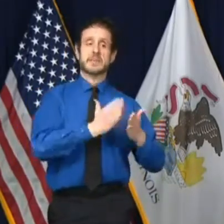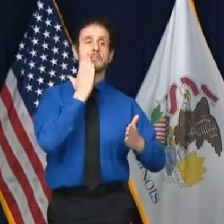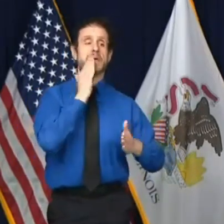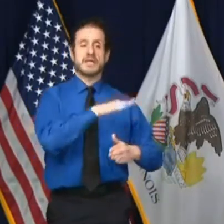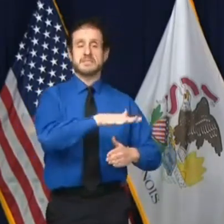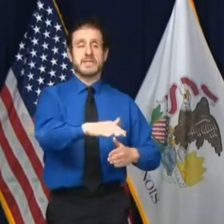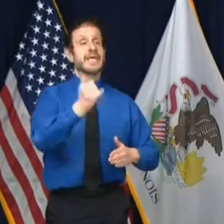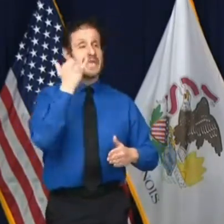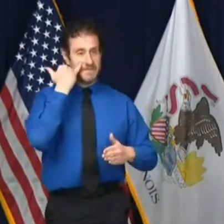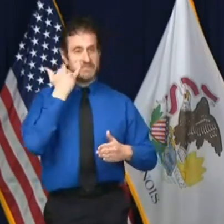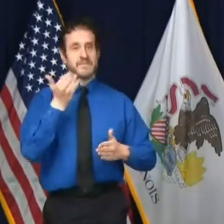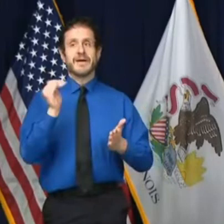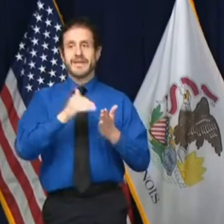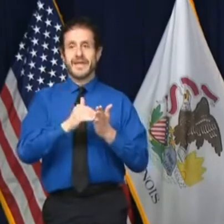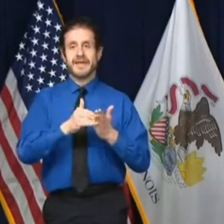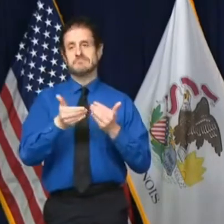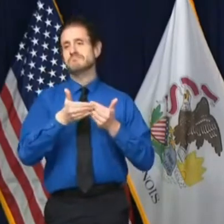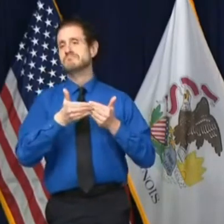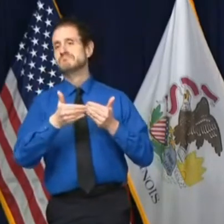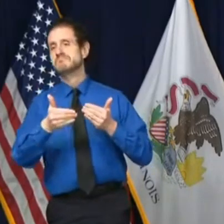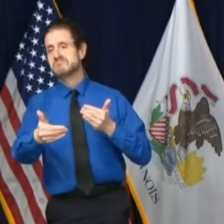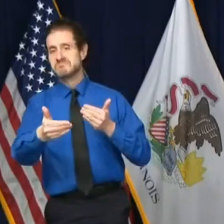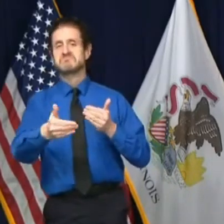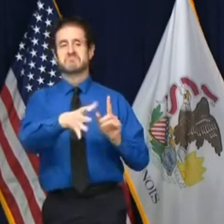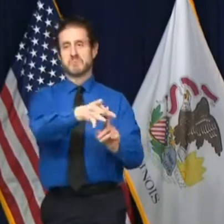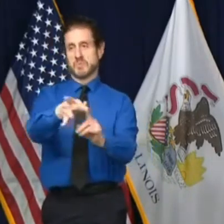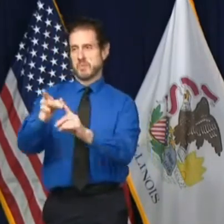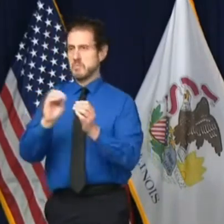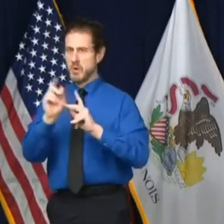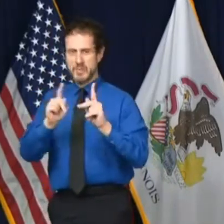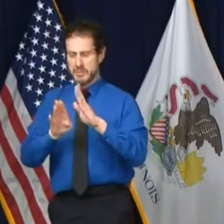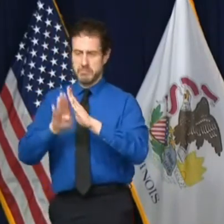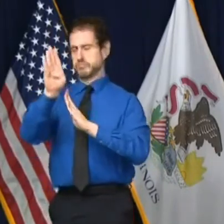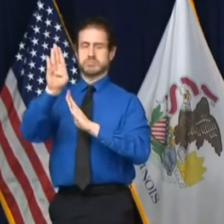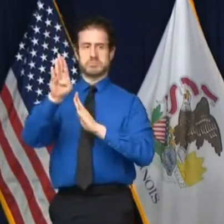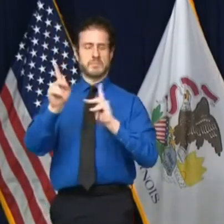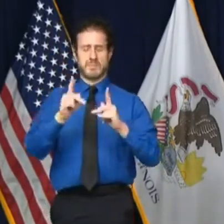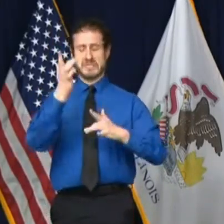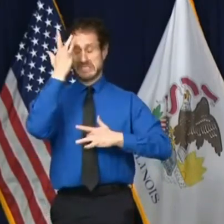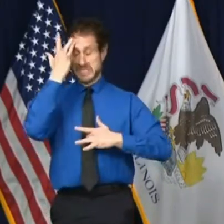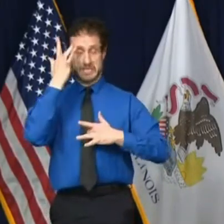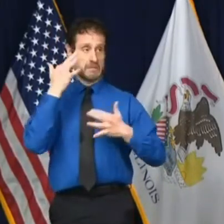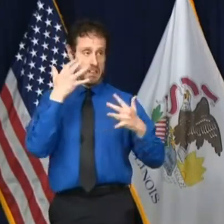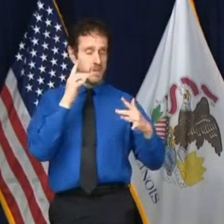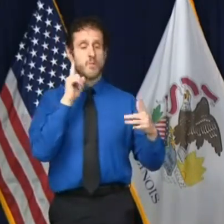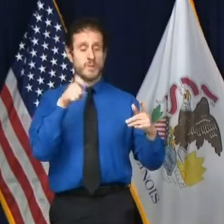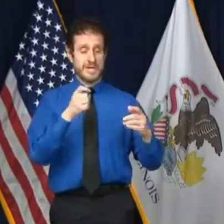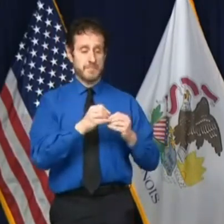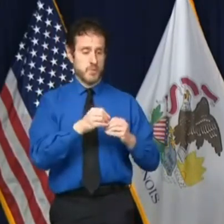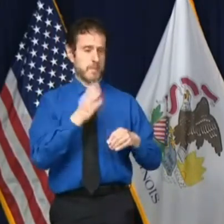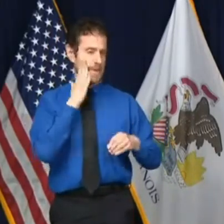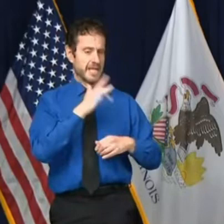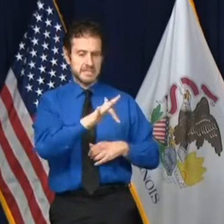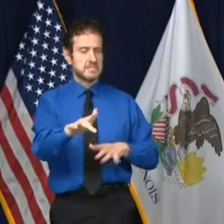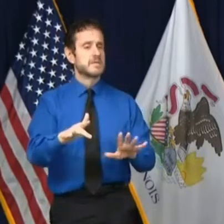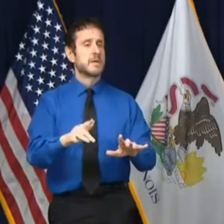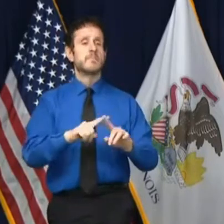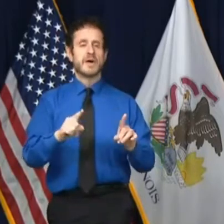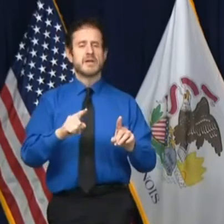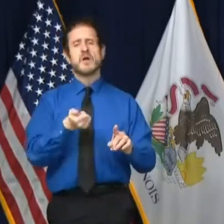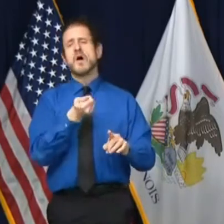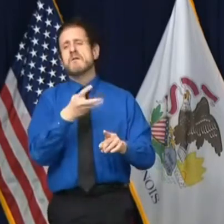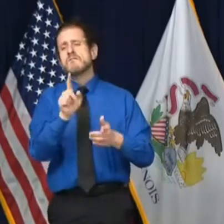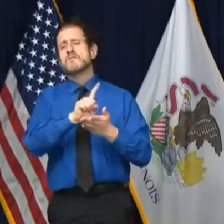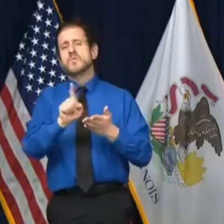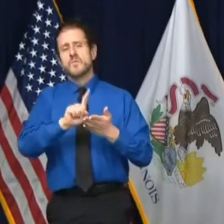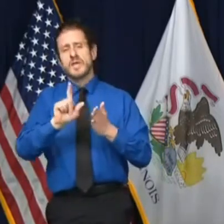that we have a surge during the next, number of weeks. But our hope is that over after a few weeks from